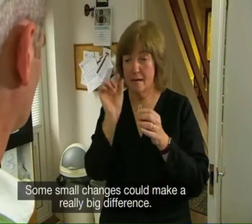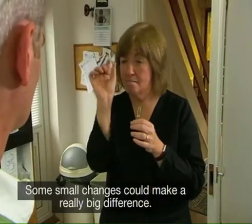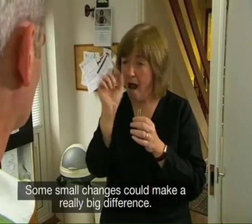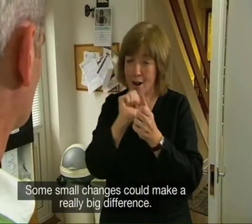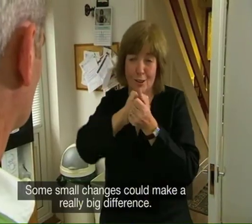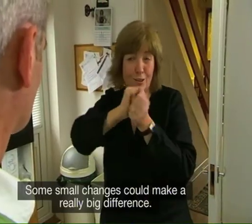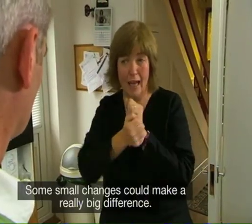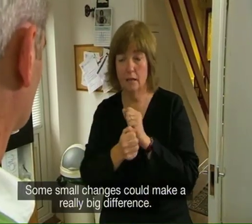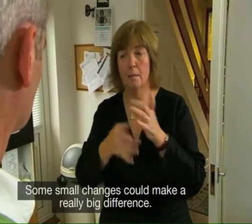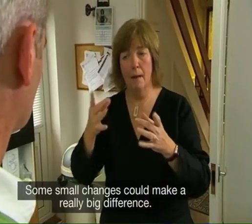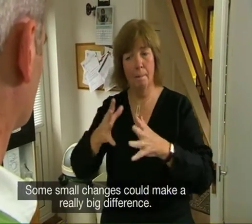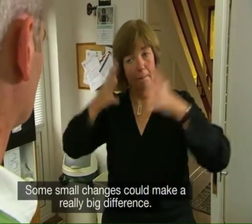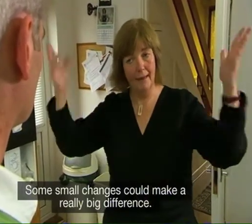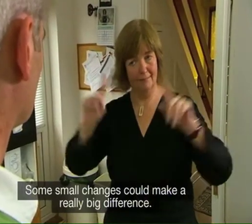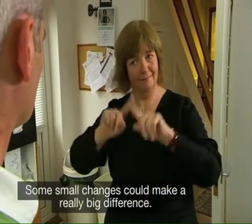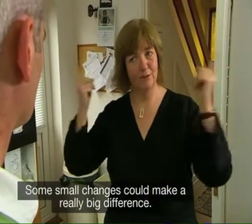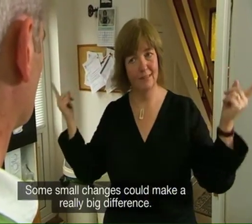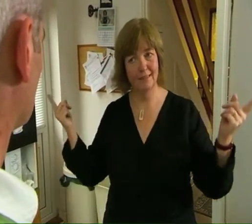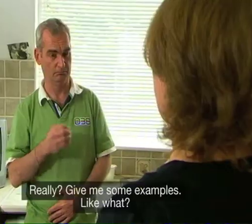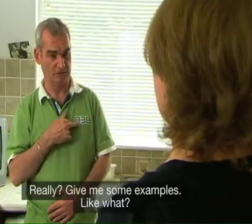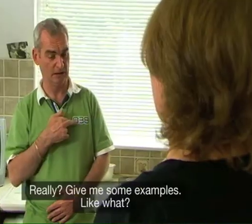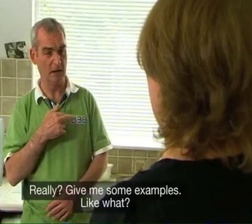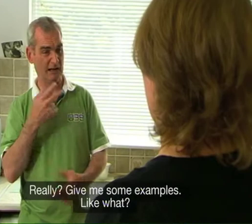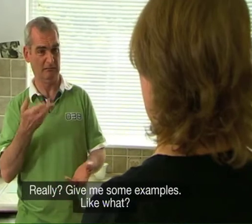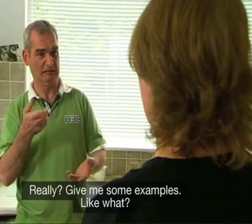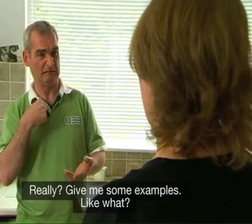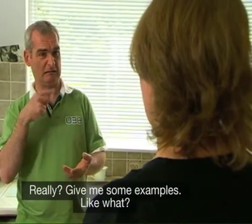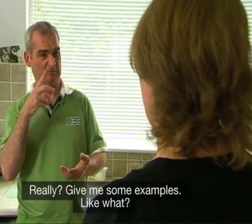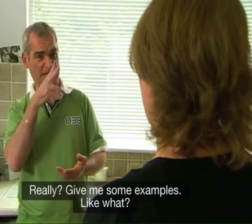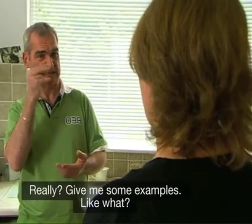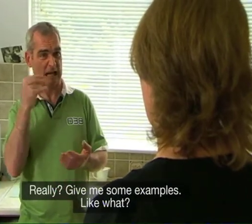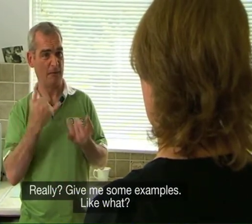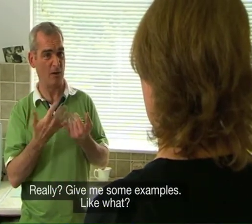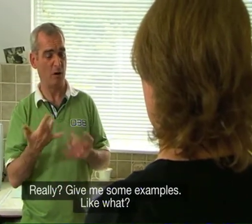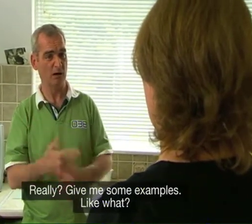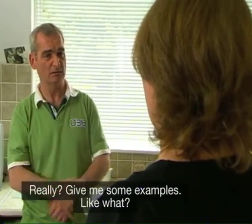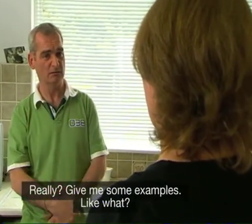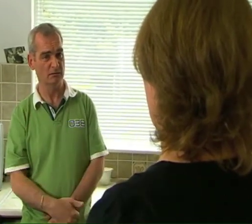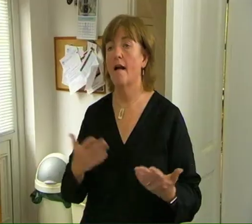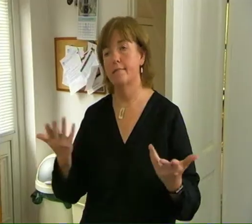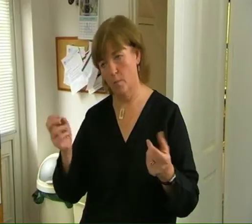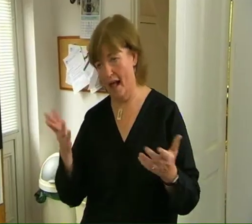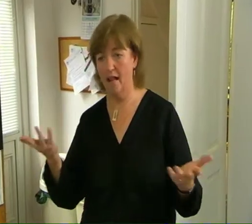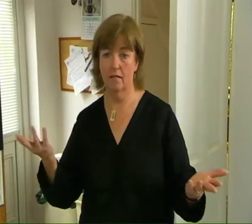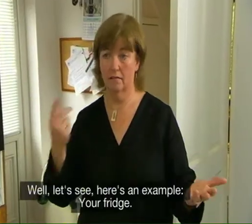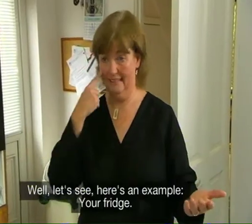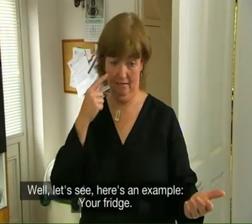Some small changes could make a really big difference. Really? Give me some examples. Like what? Well, let's